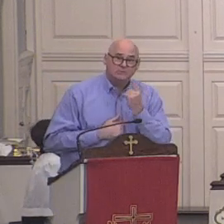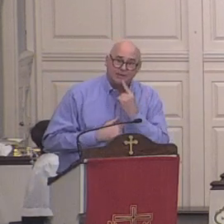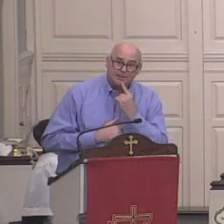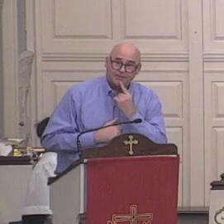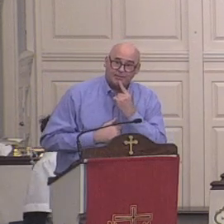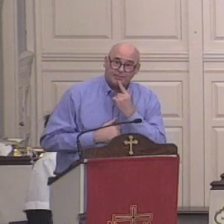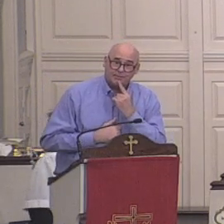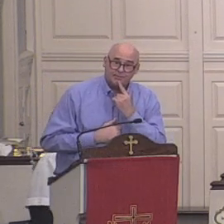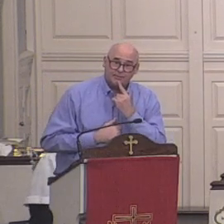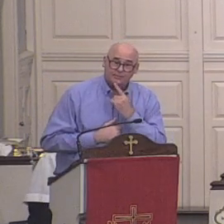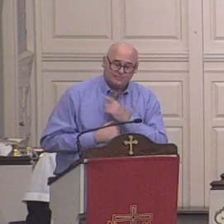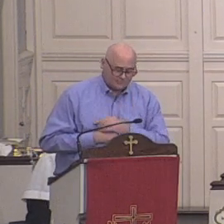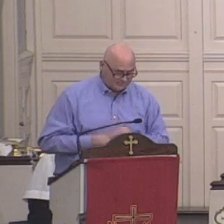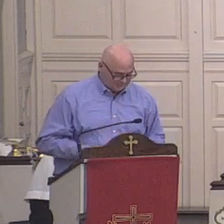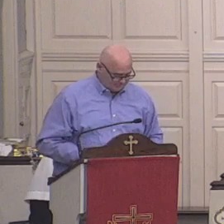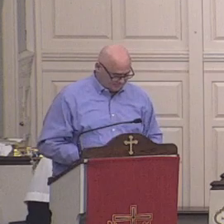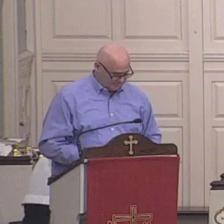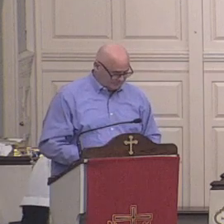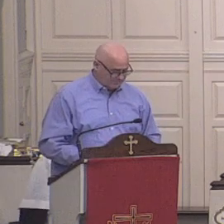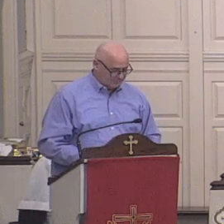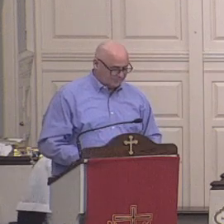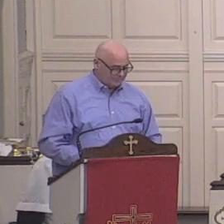He said to him in reply,